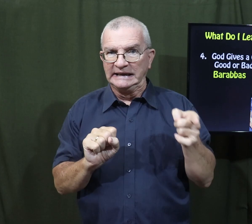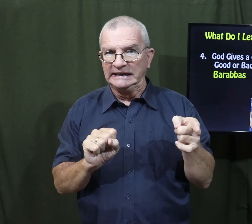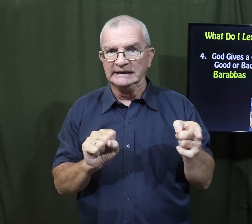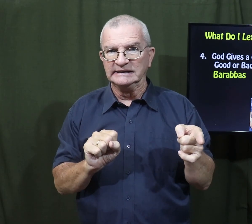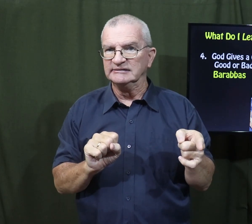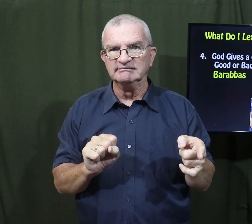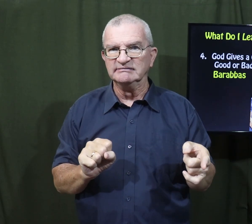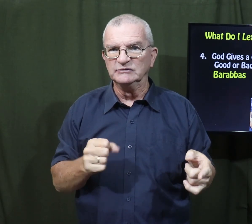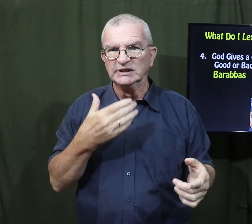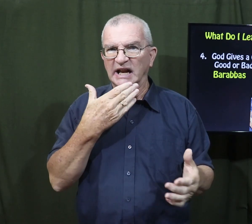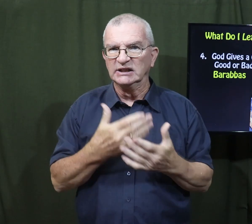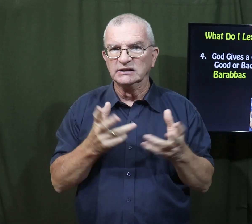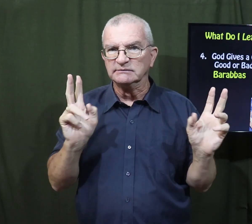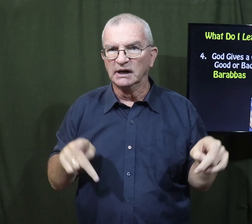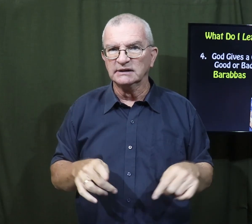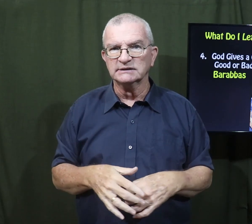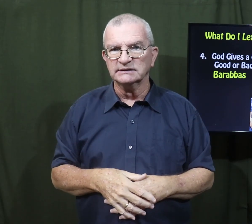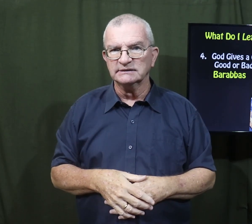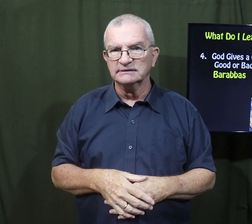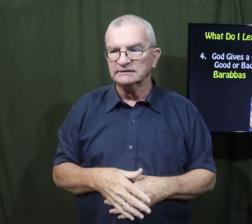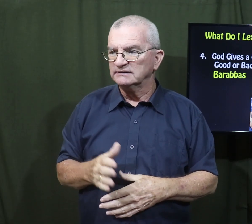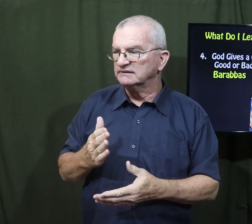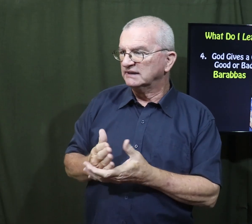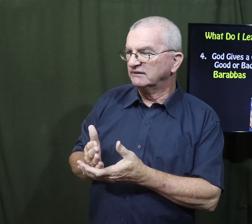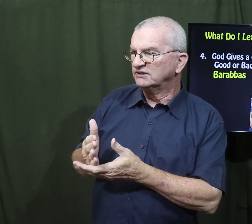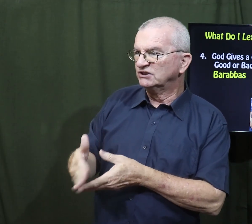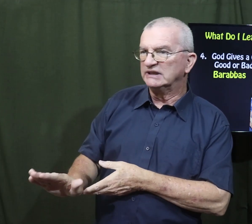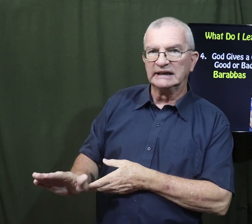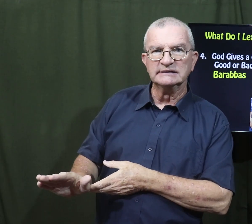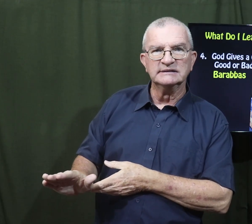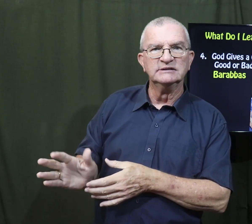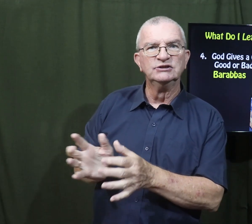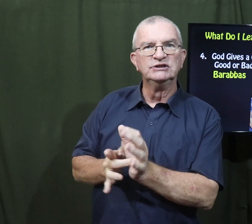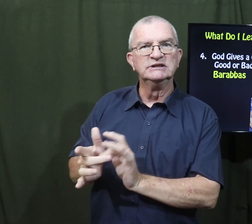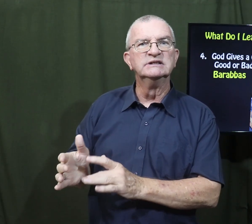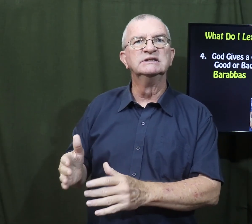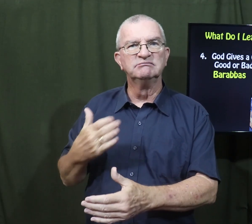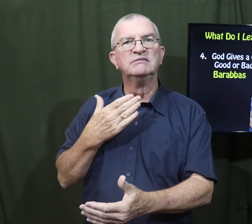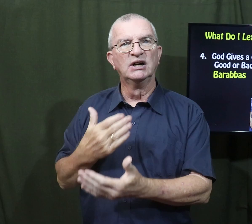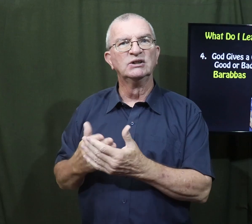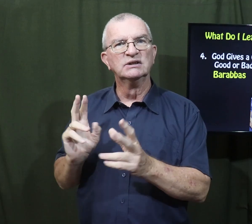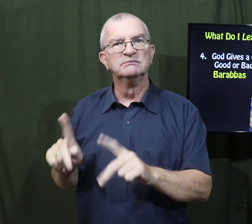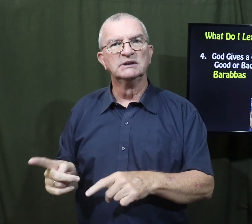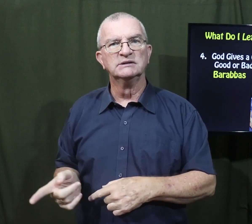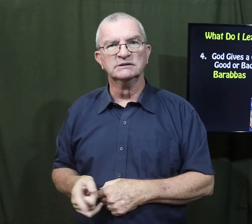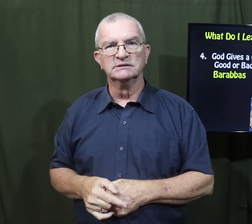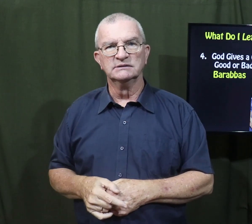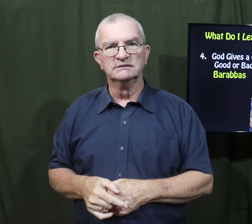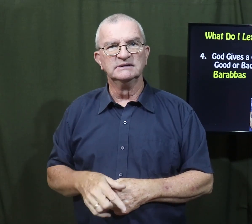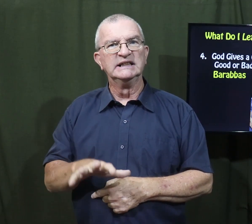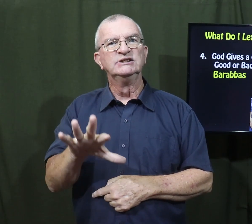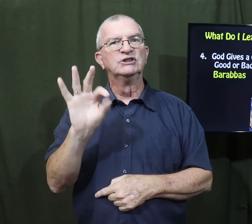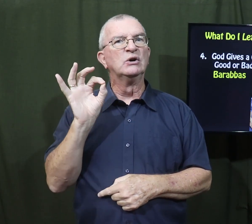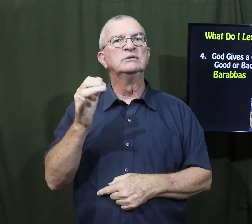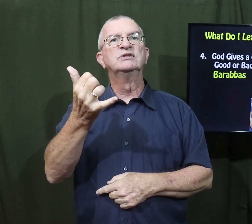a killer, Barabbas. He wasn't a good person, and they rejected Jesus, who was a good